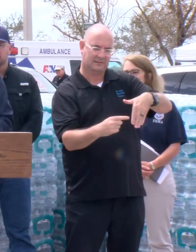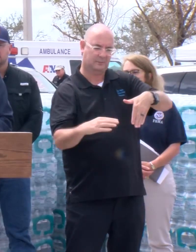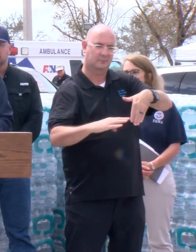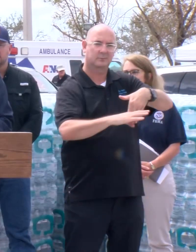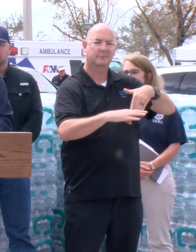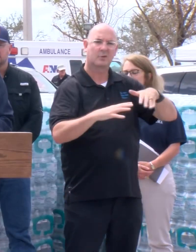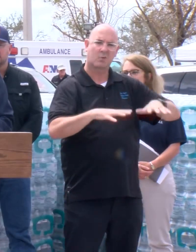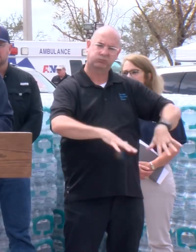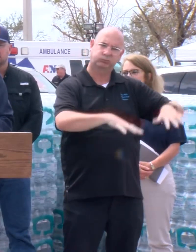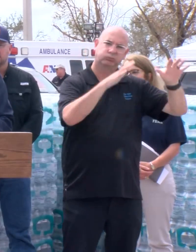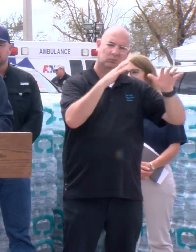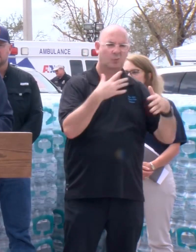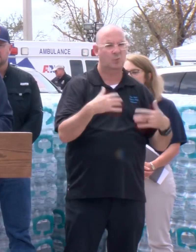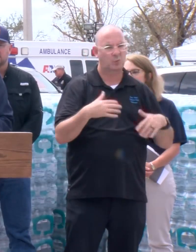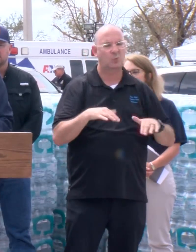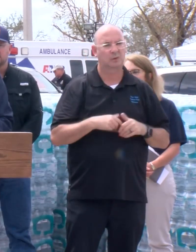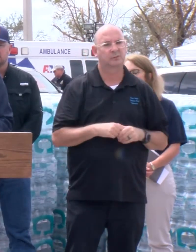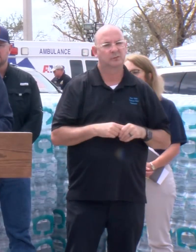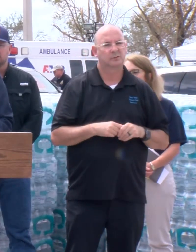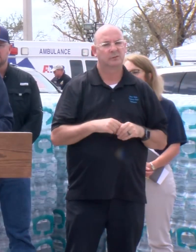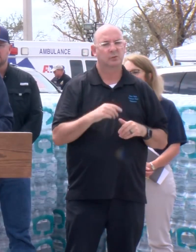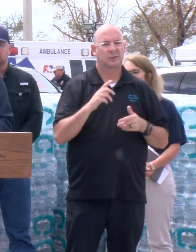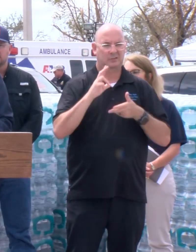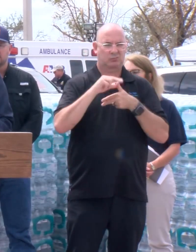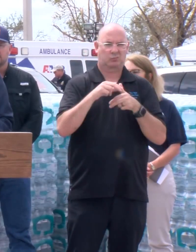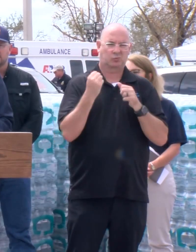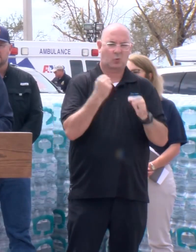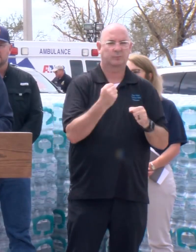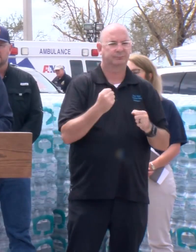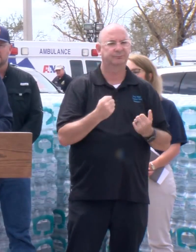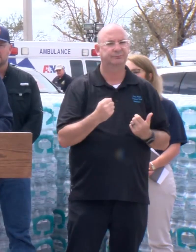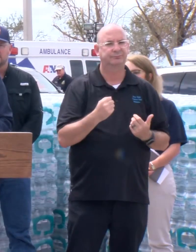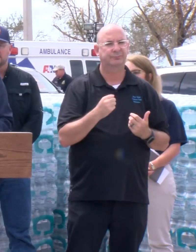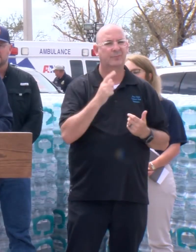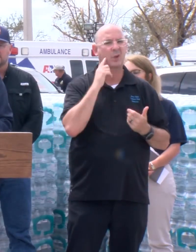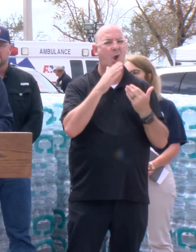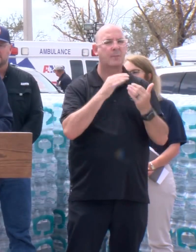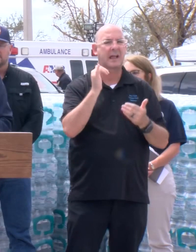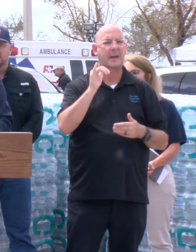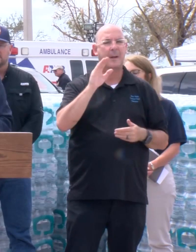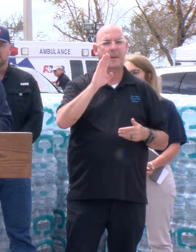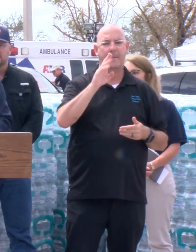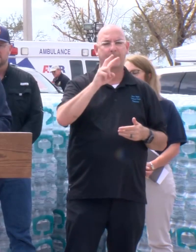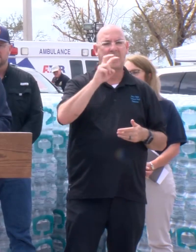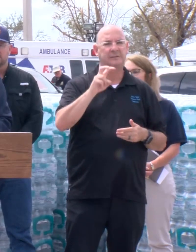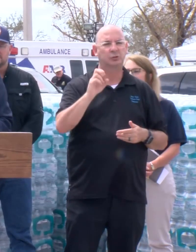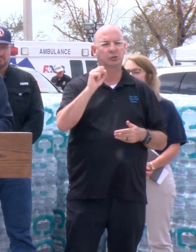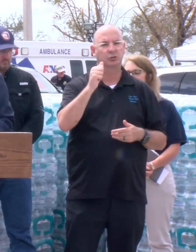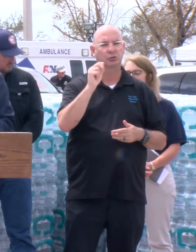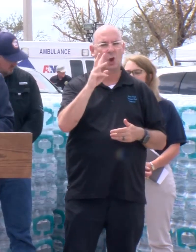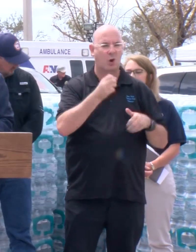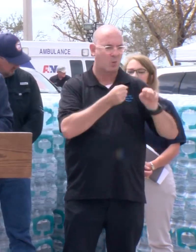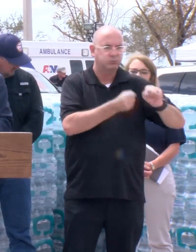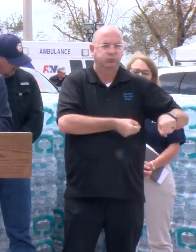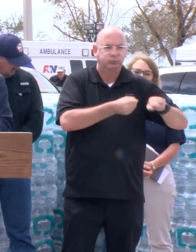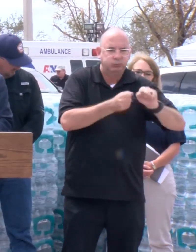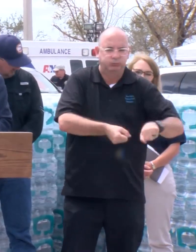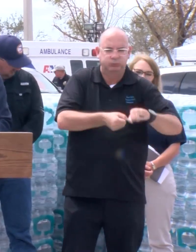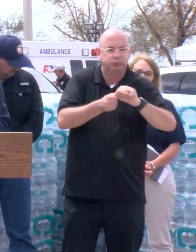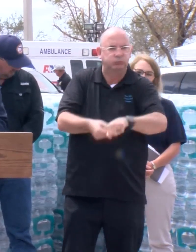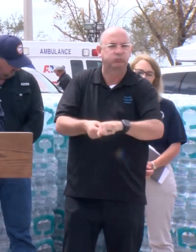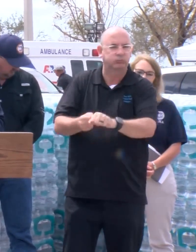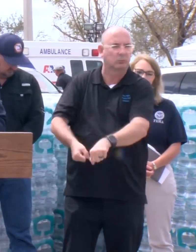really, really operated almost like a buzzsaw going through the areas that it did. Well, today I can announce that as part